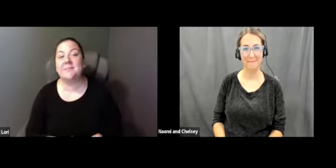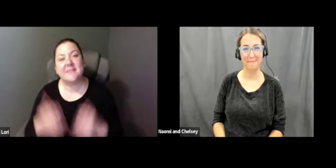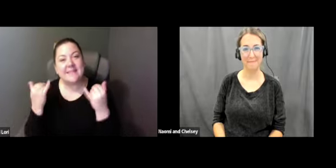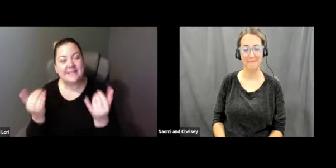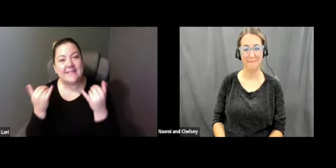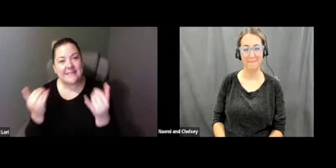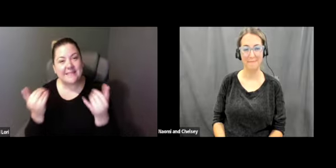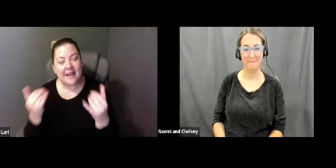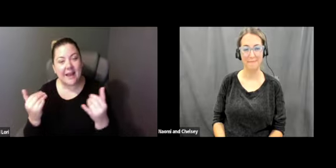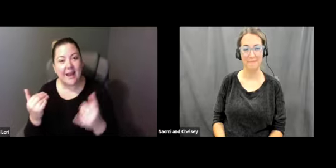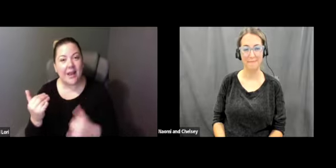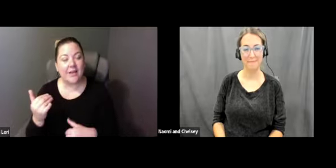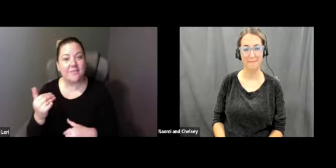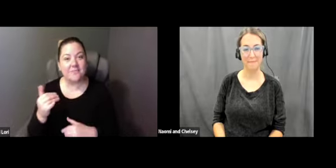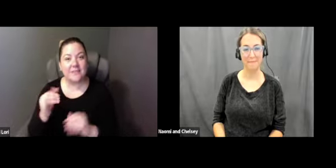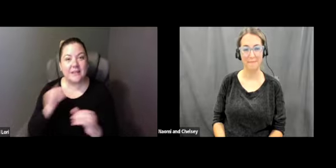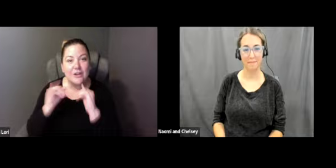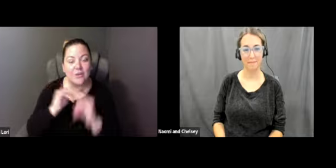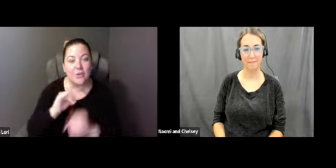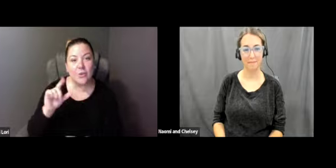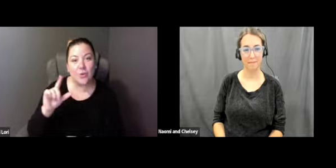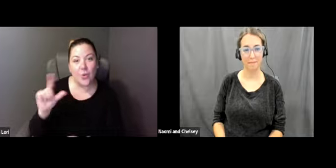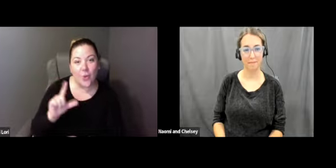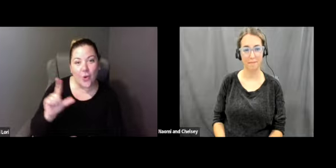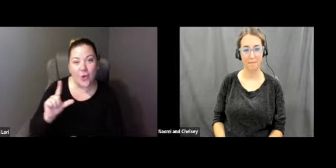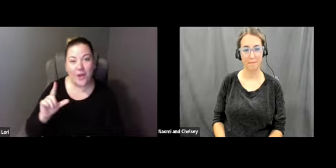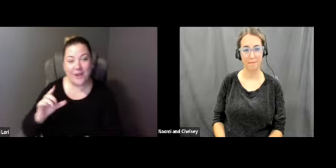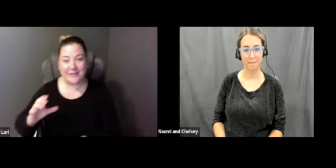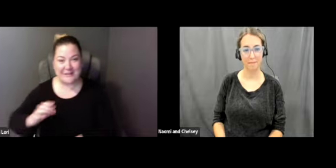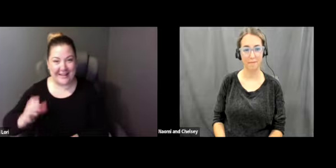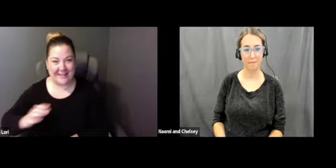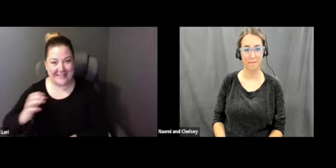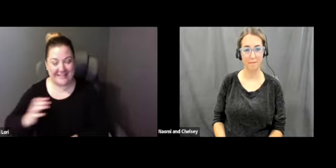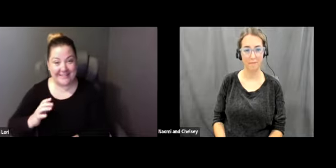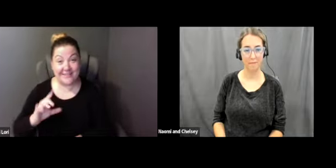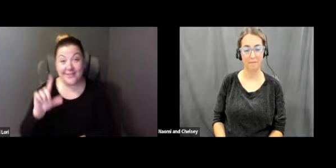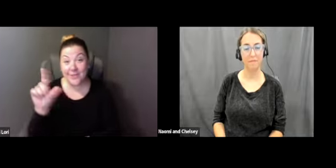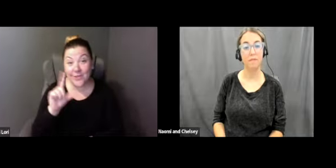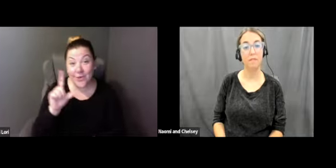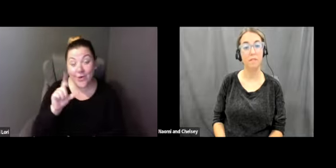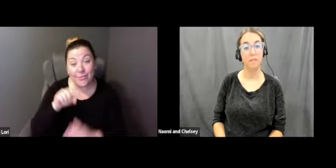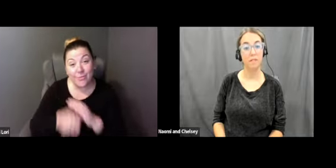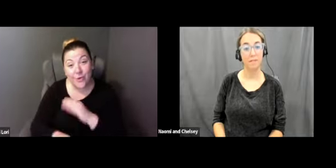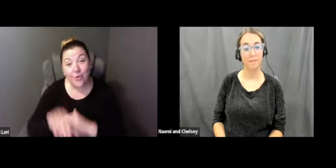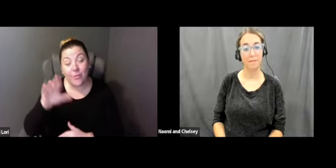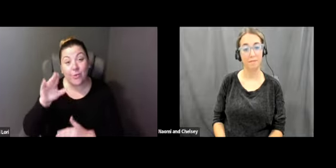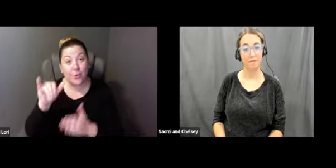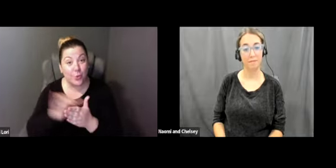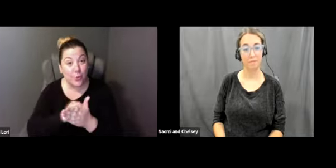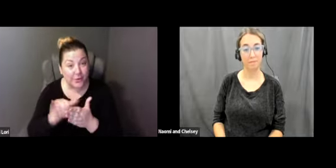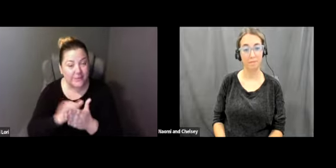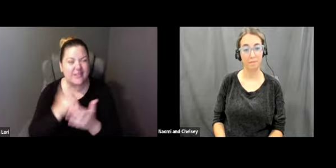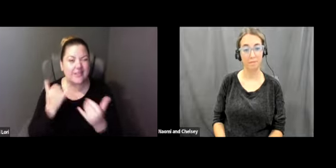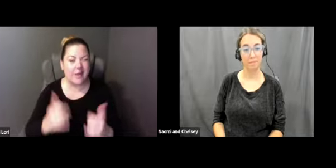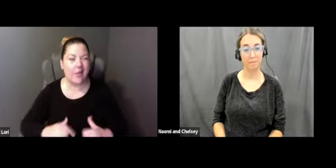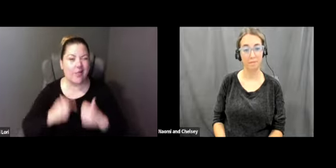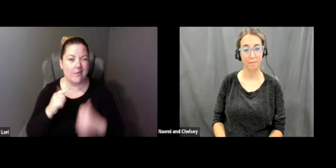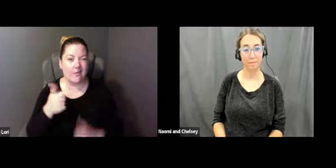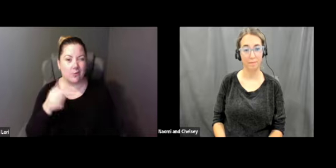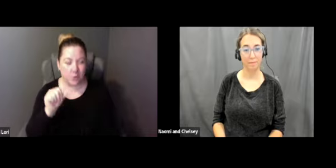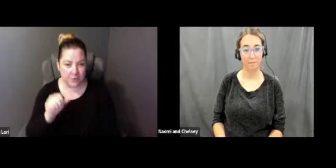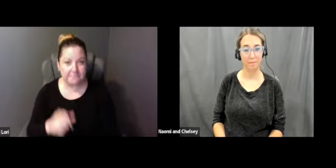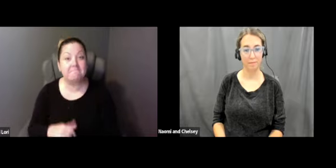Today we're talking with Lori Civello and Chelsey Cahilly. Lori is a New York City native and current Georgia transplant. She